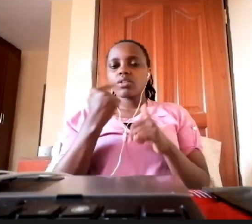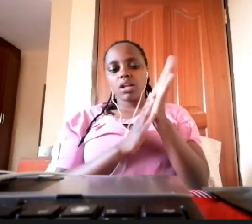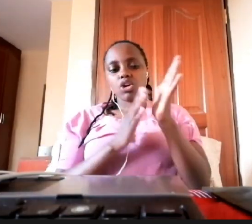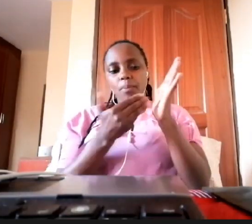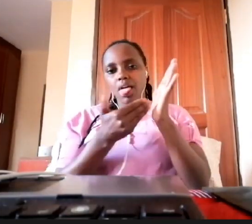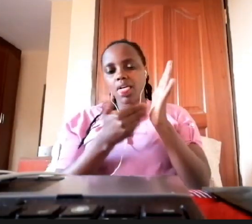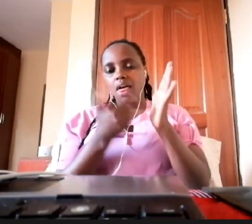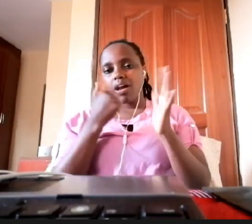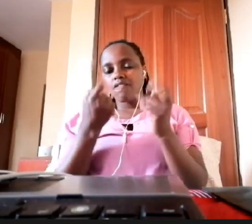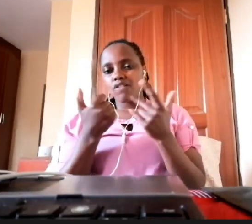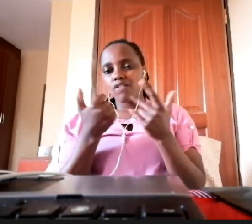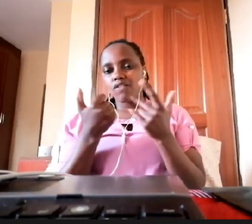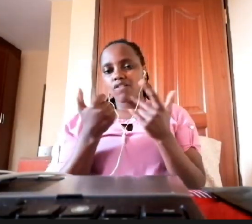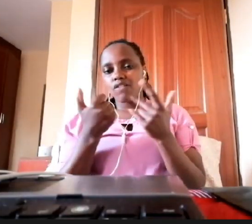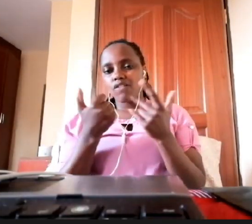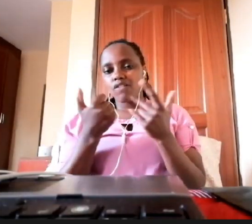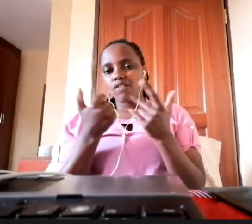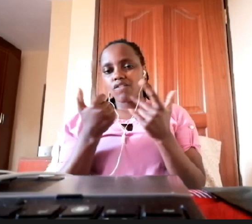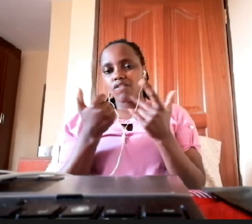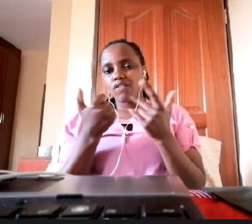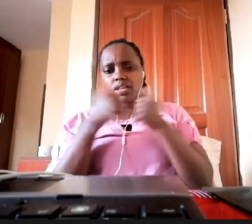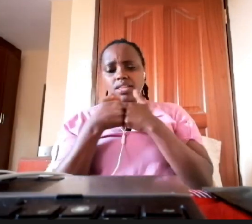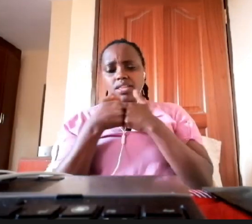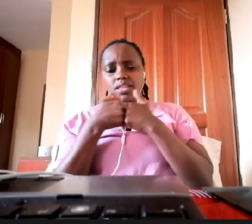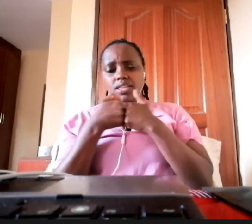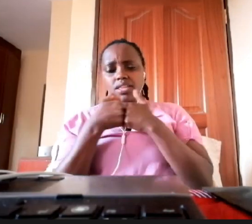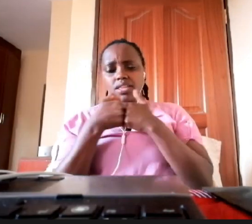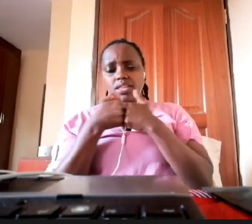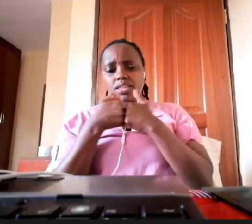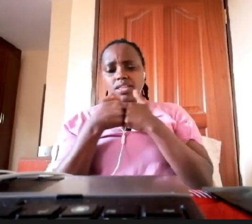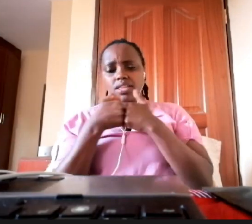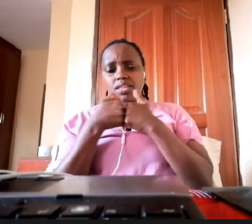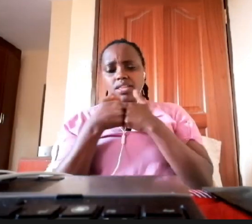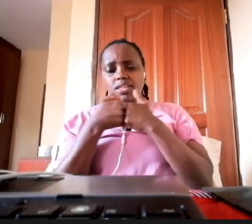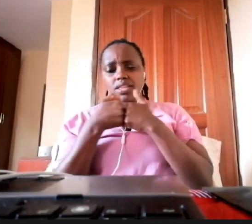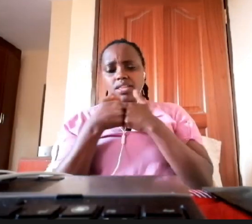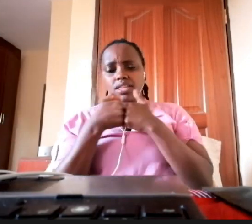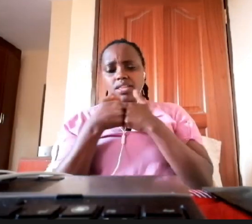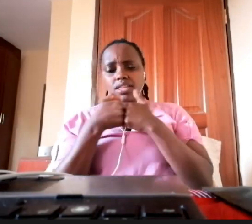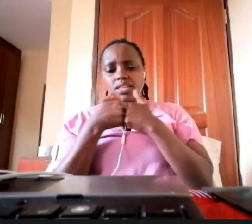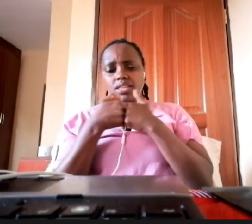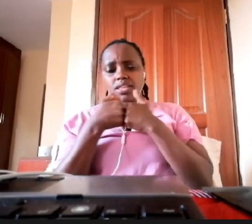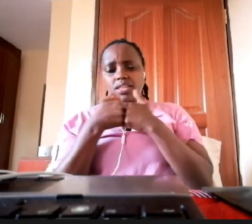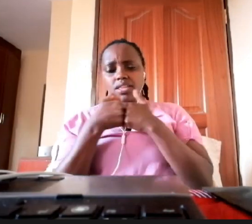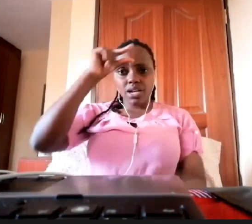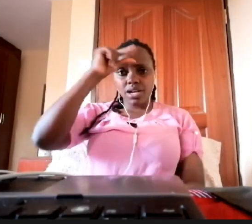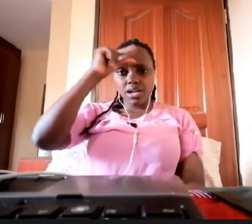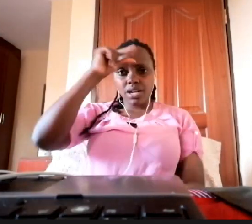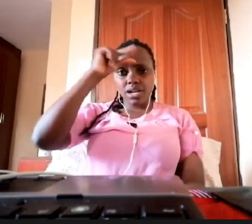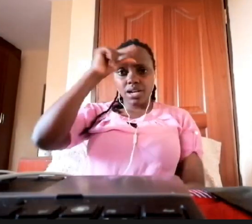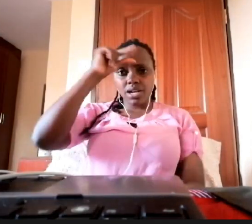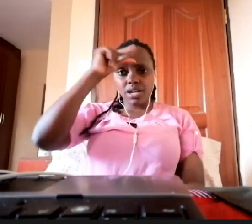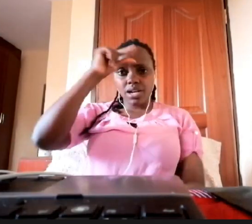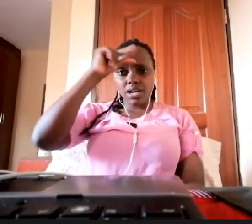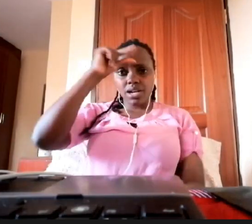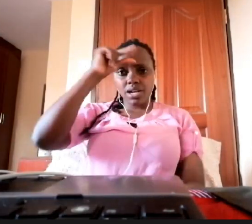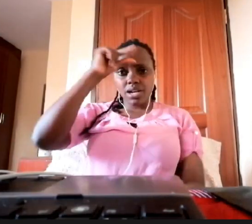recommendations. Based on the challenges we had, we recommend that the government